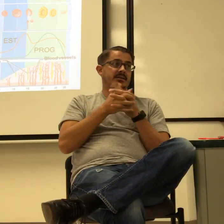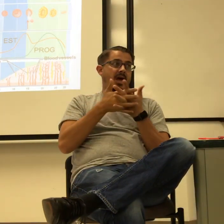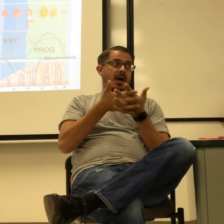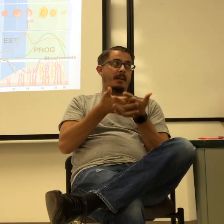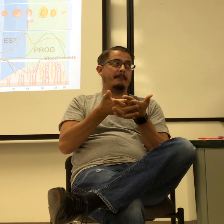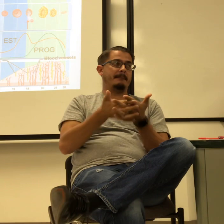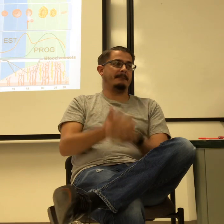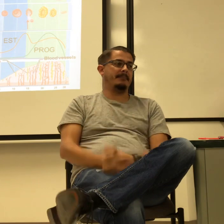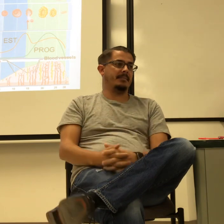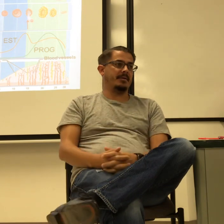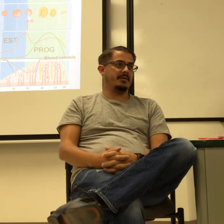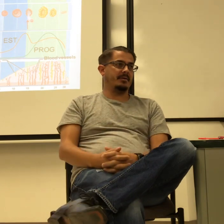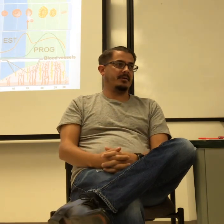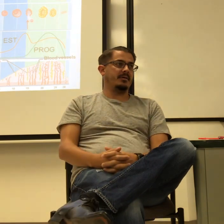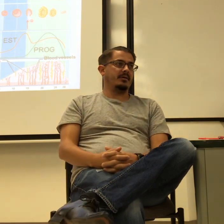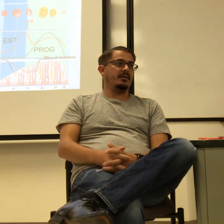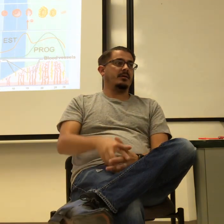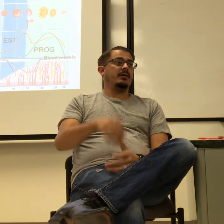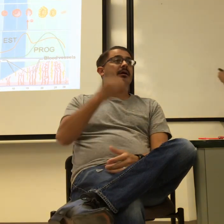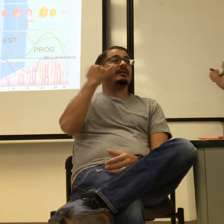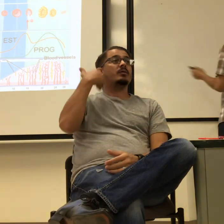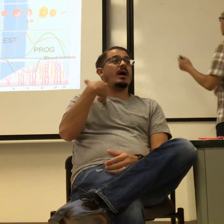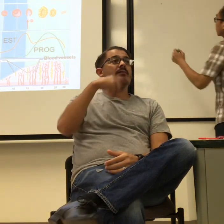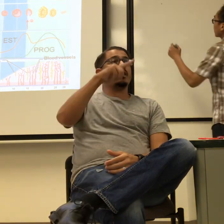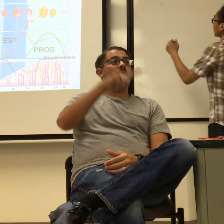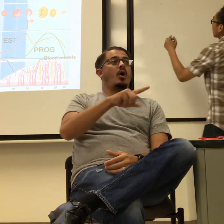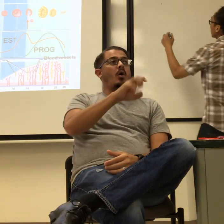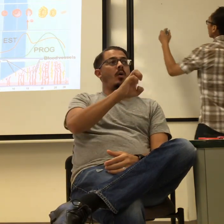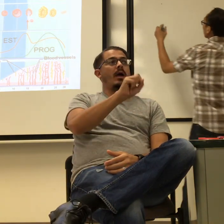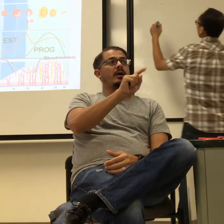when you have low estrogen progesterone,